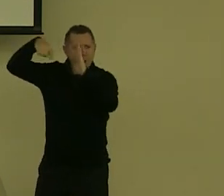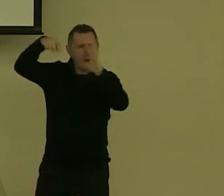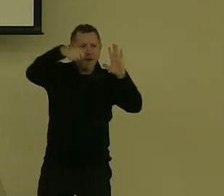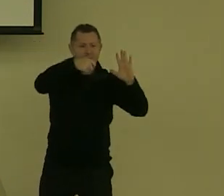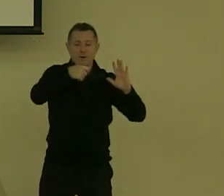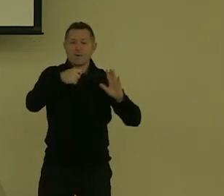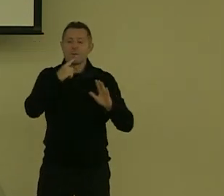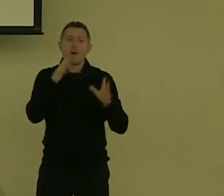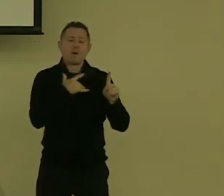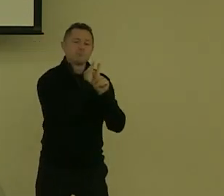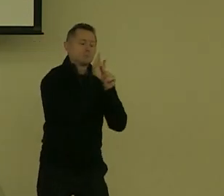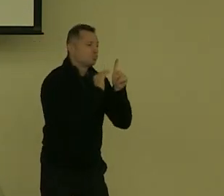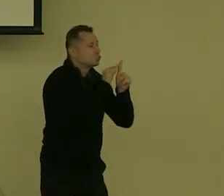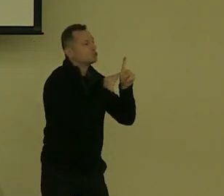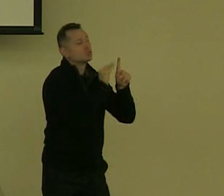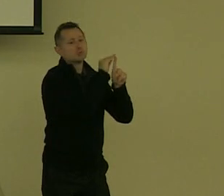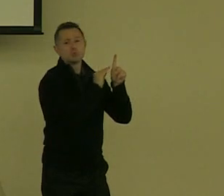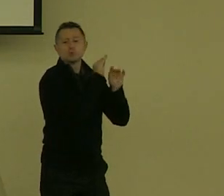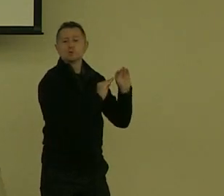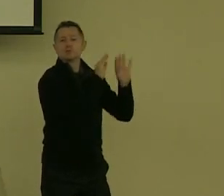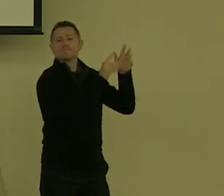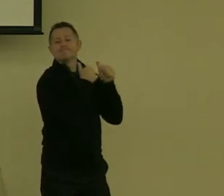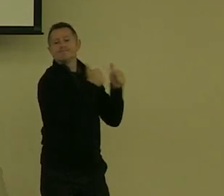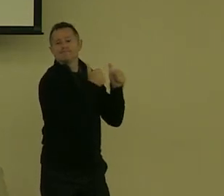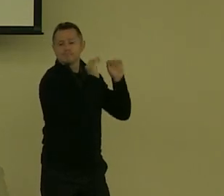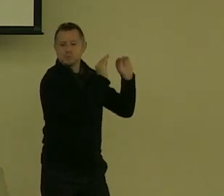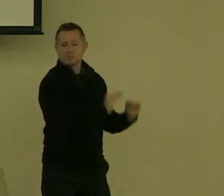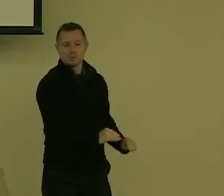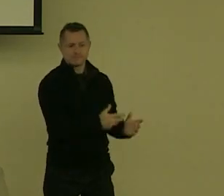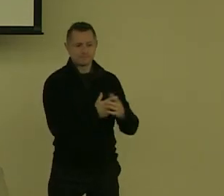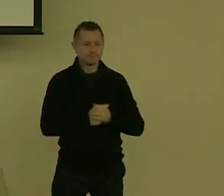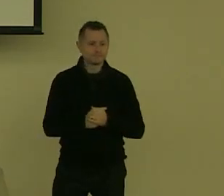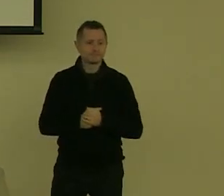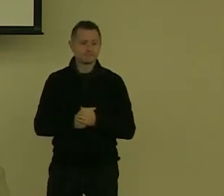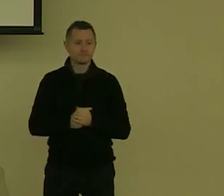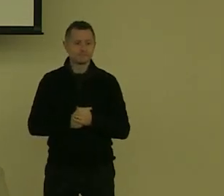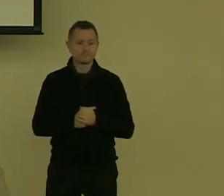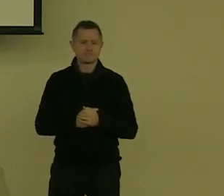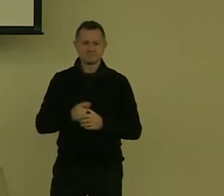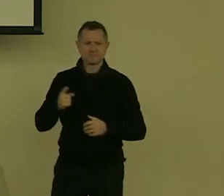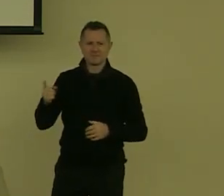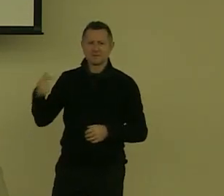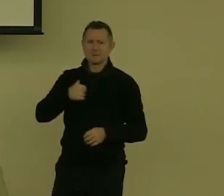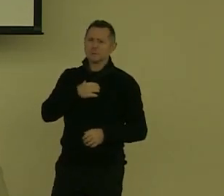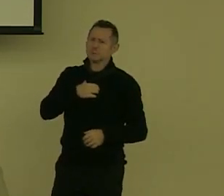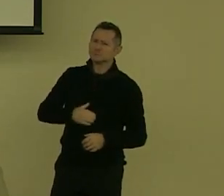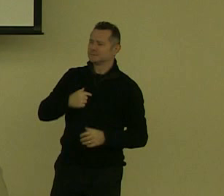Forrest, please. And my name is Forrest Helvie, and I wish I had taken Hillary's offer to go first.